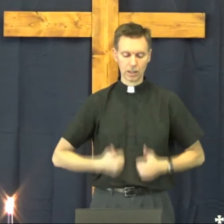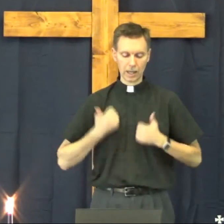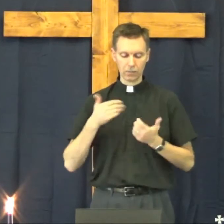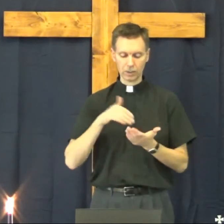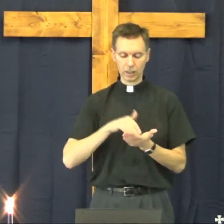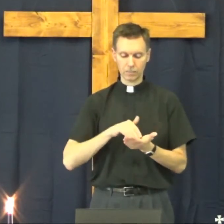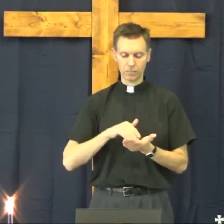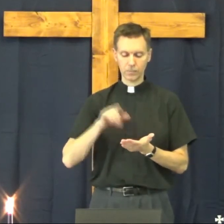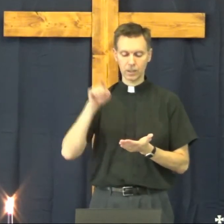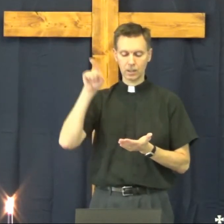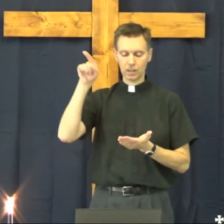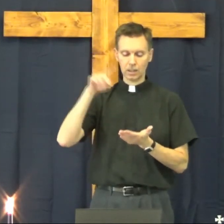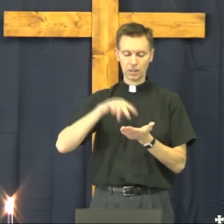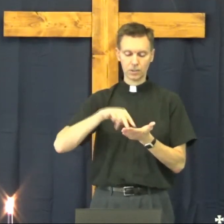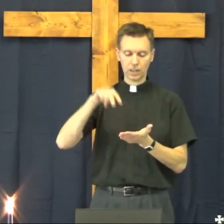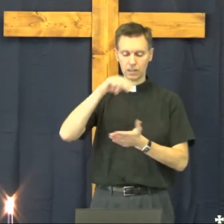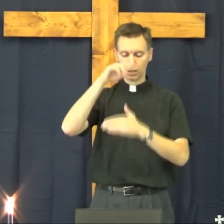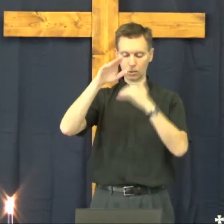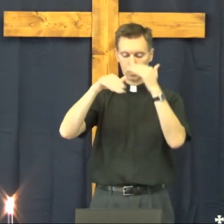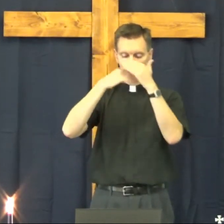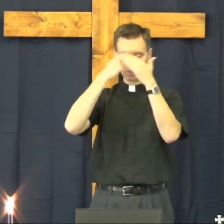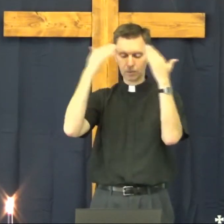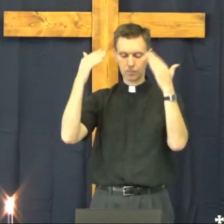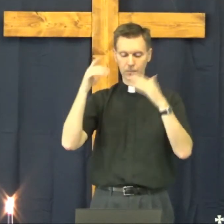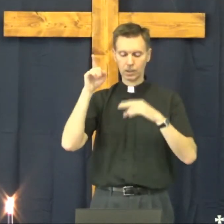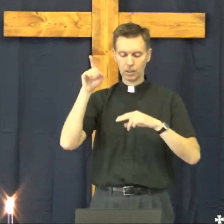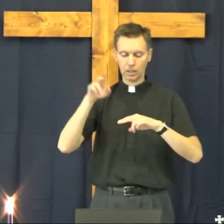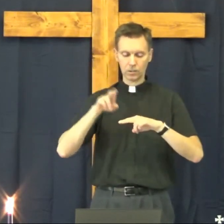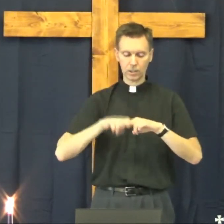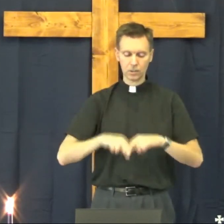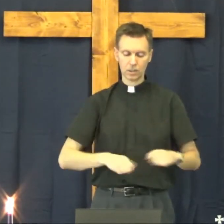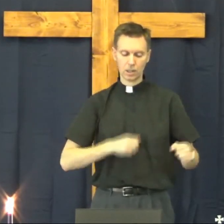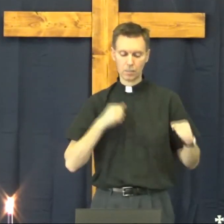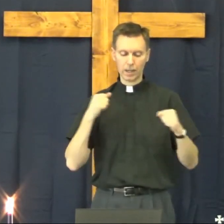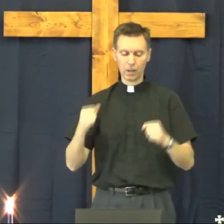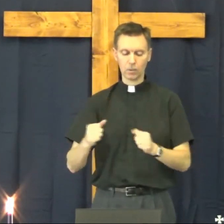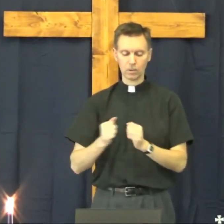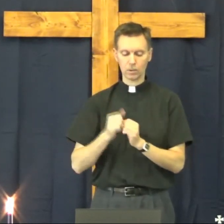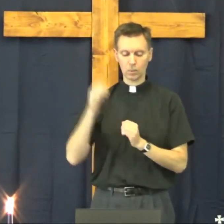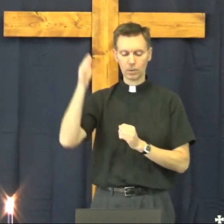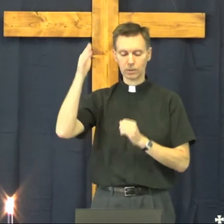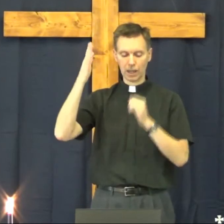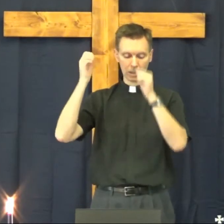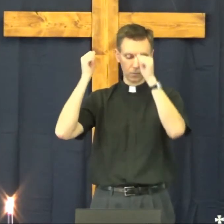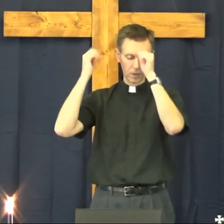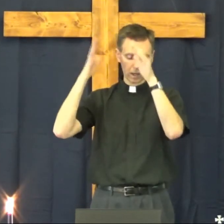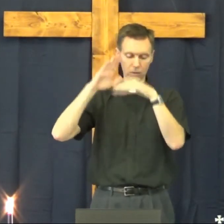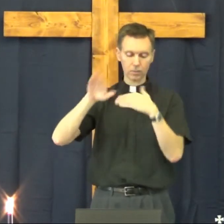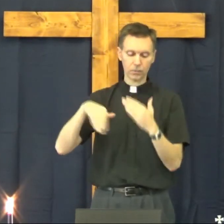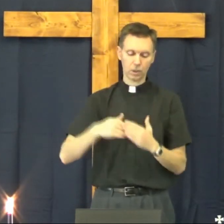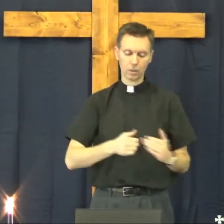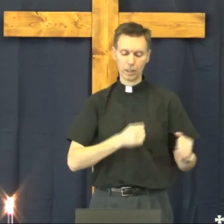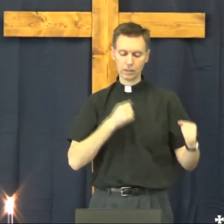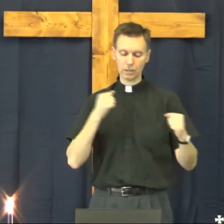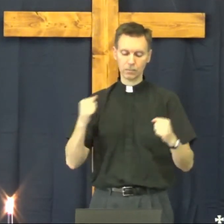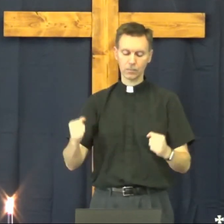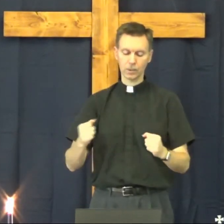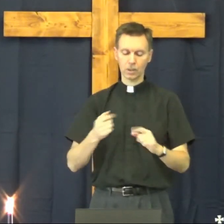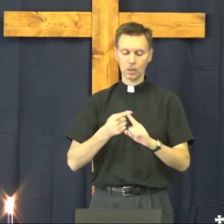alive again. He ascended into heaven. He sits in power with God the Father.